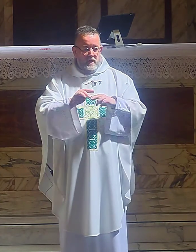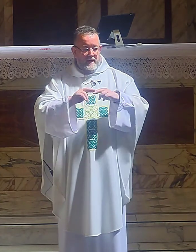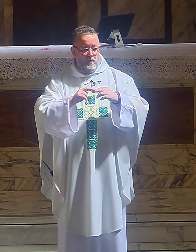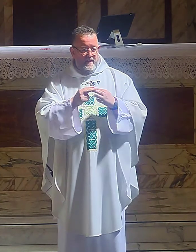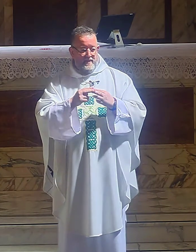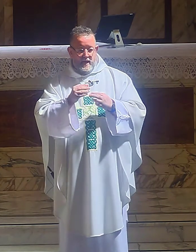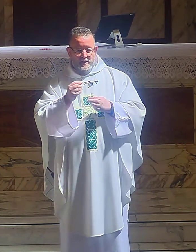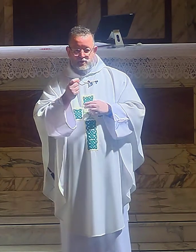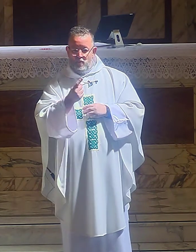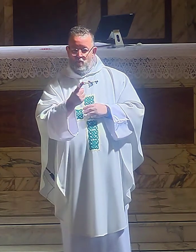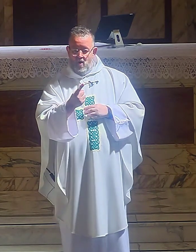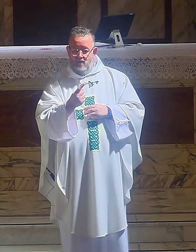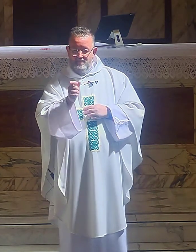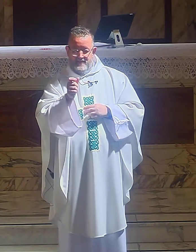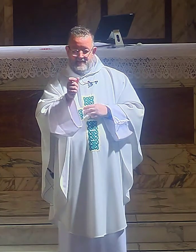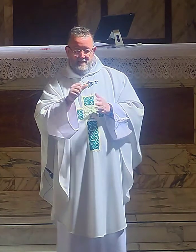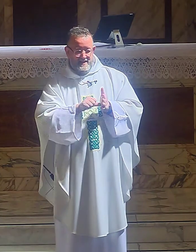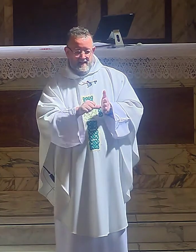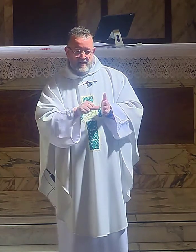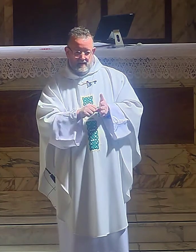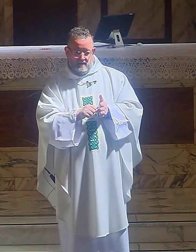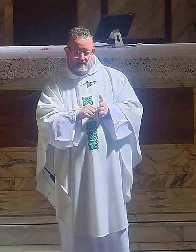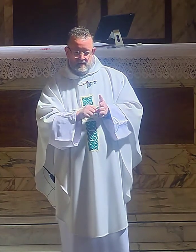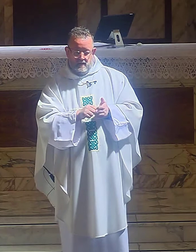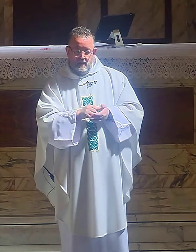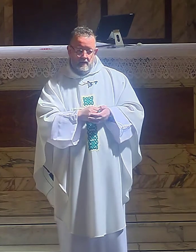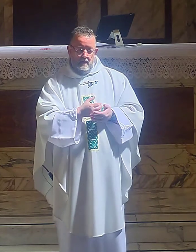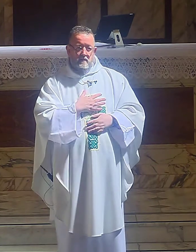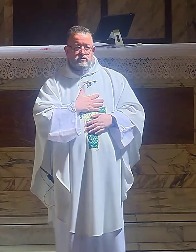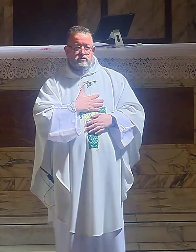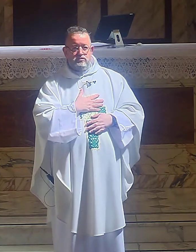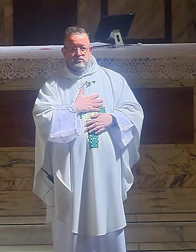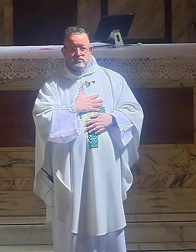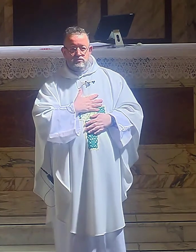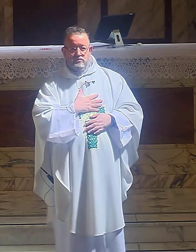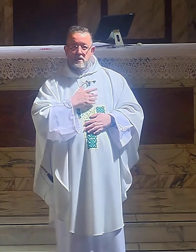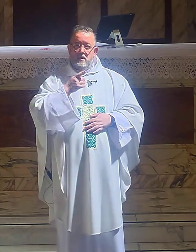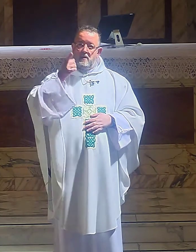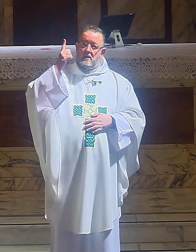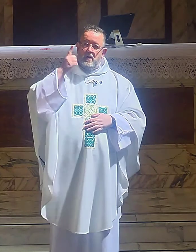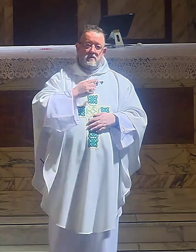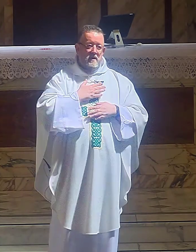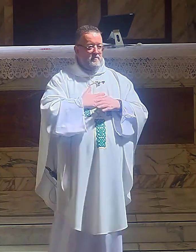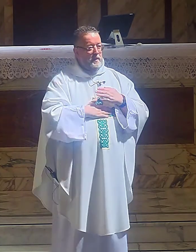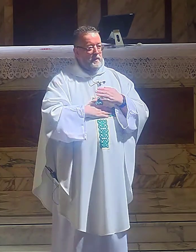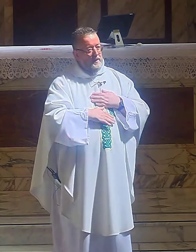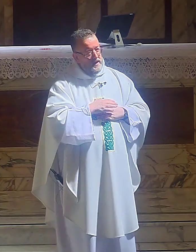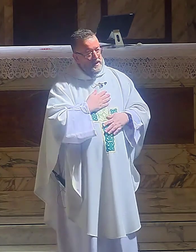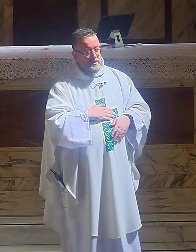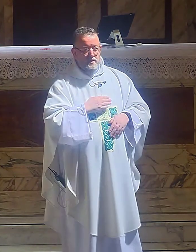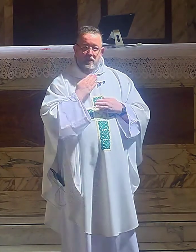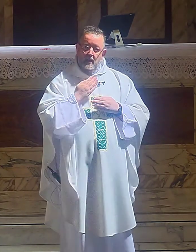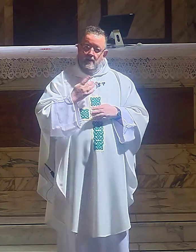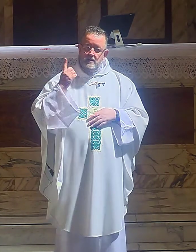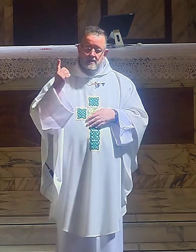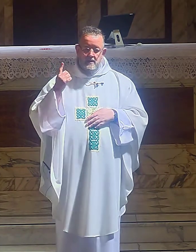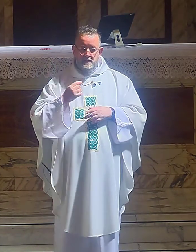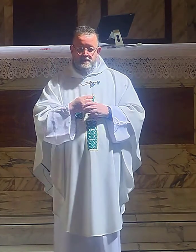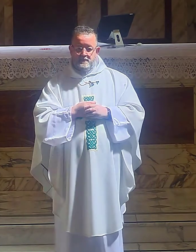working with someone, it's difficult, God, give me patience,